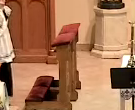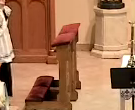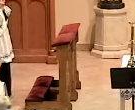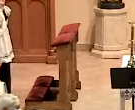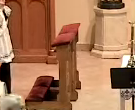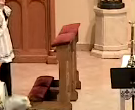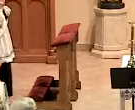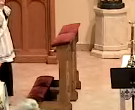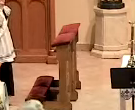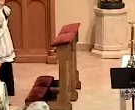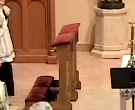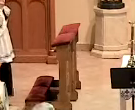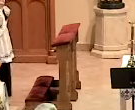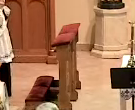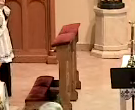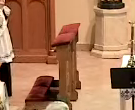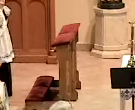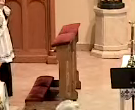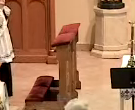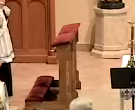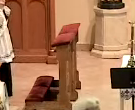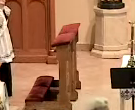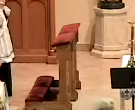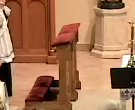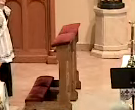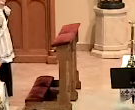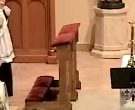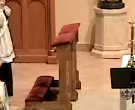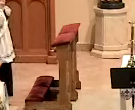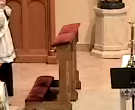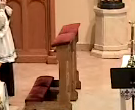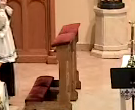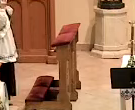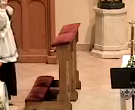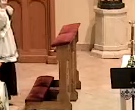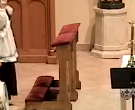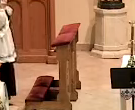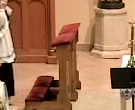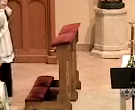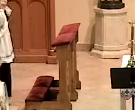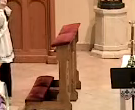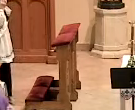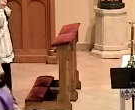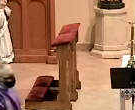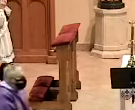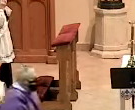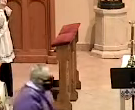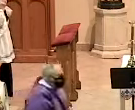offering of ashes and offering.